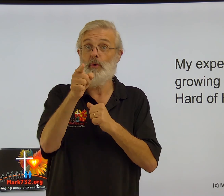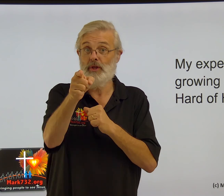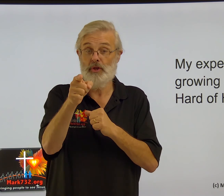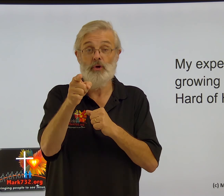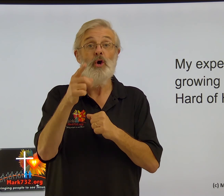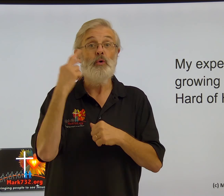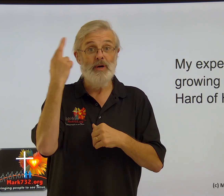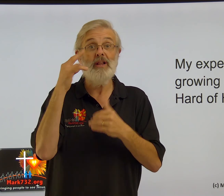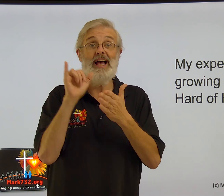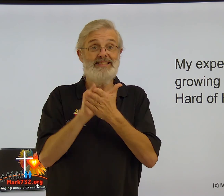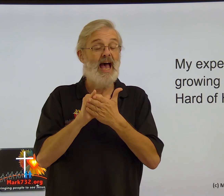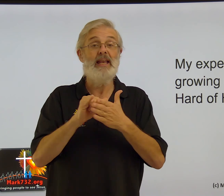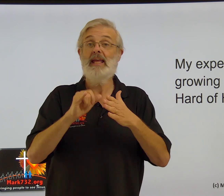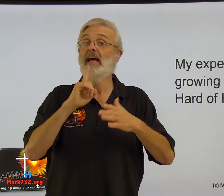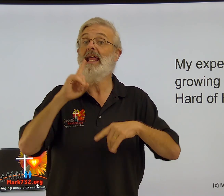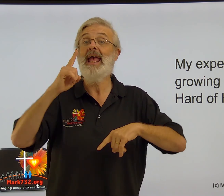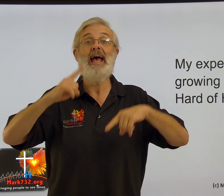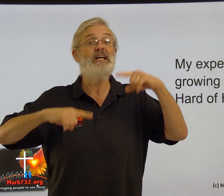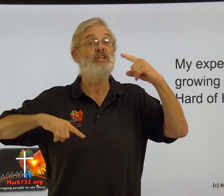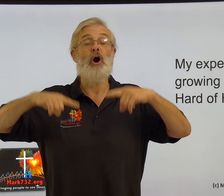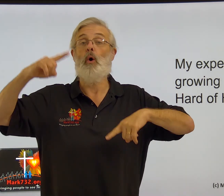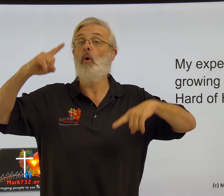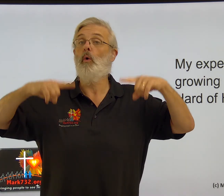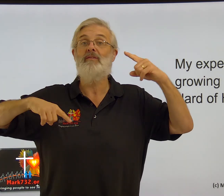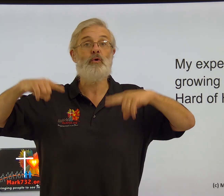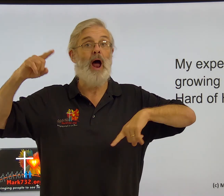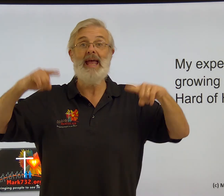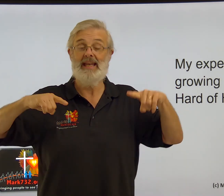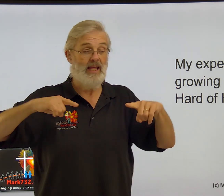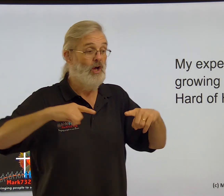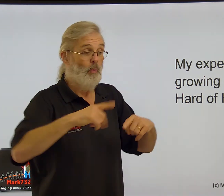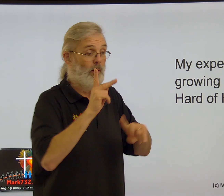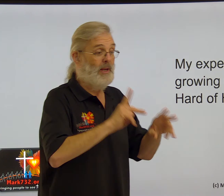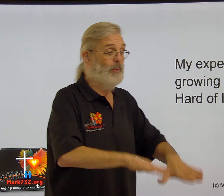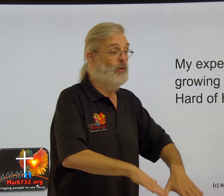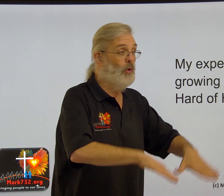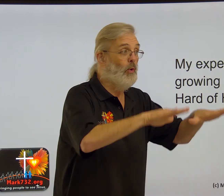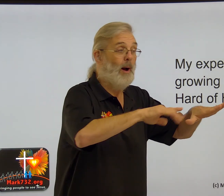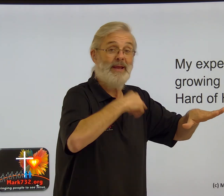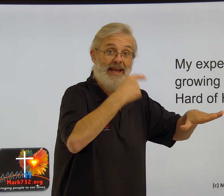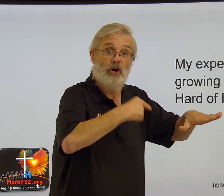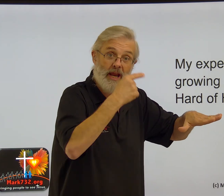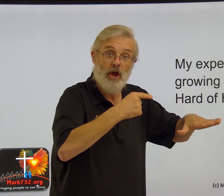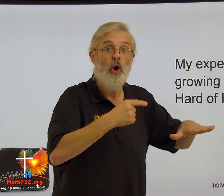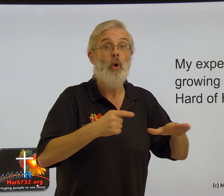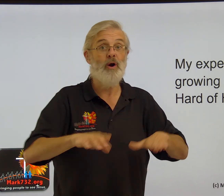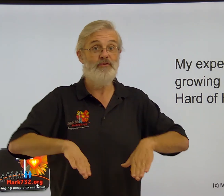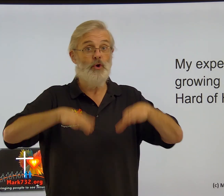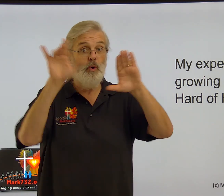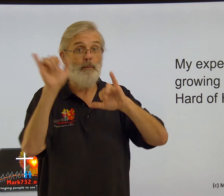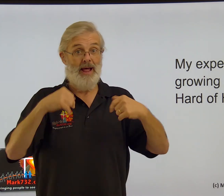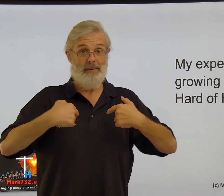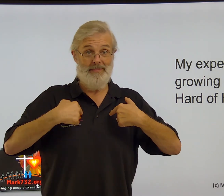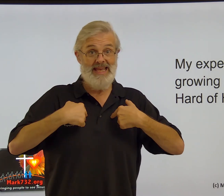you, realize that it has a whole variety, where people who grew up hearing, or if you grew up like me, hard